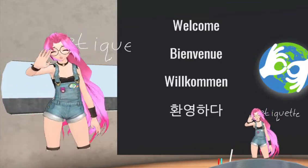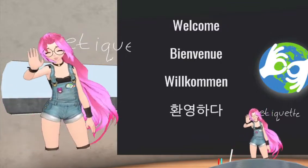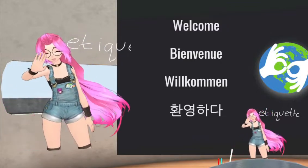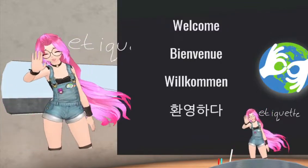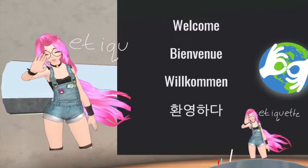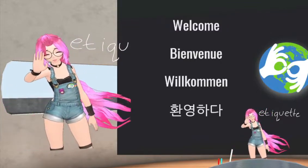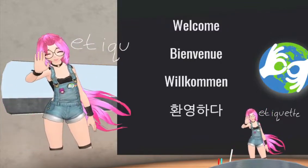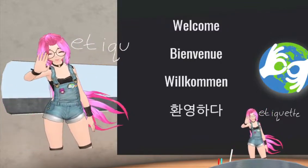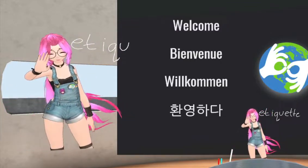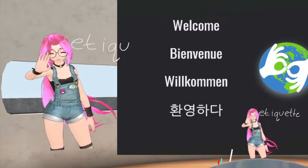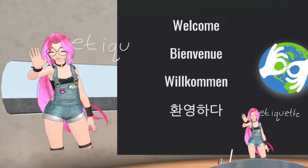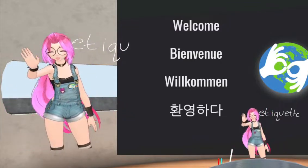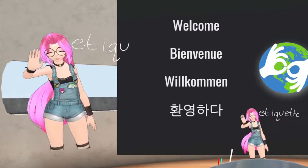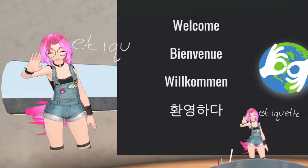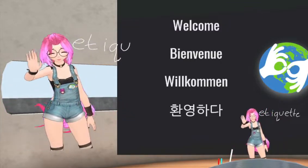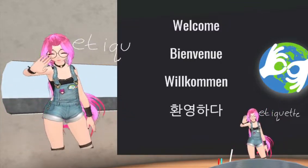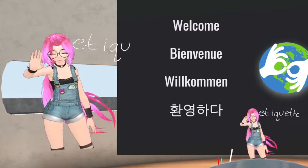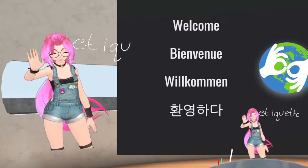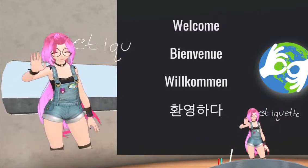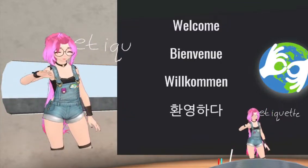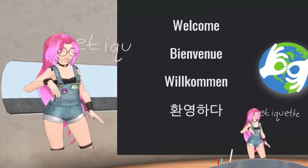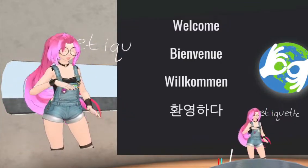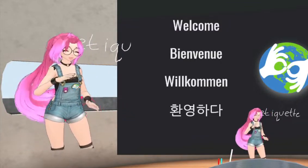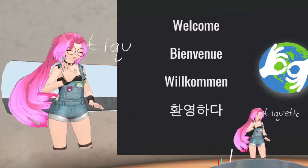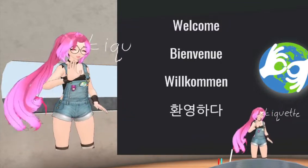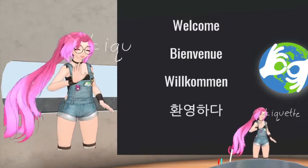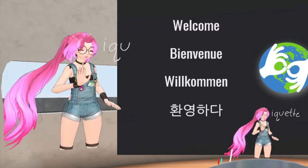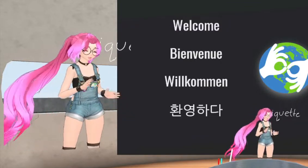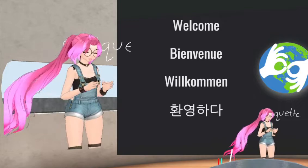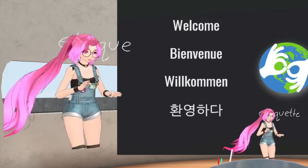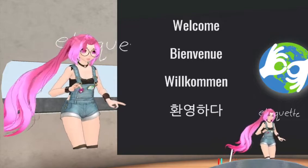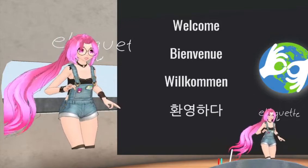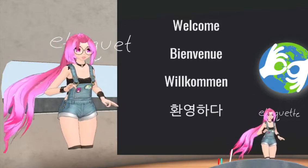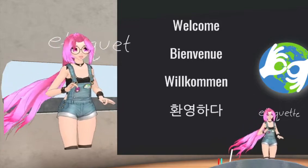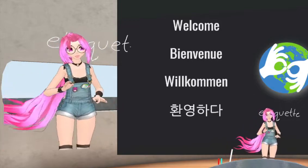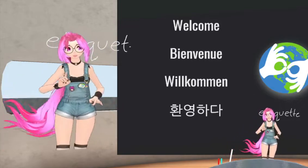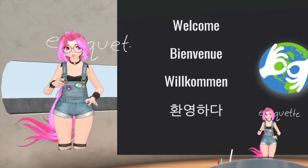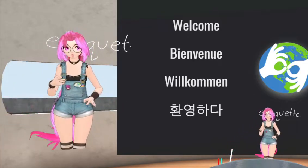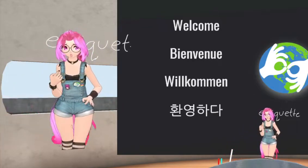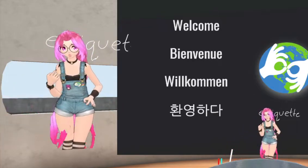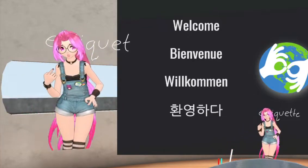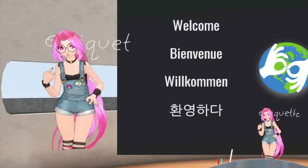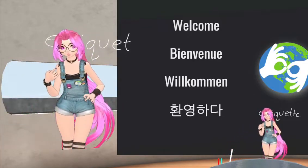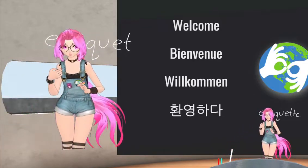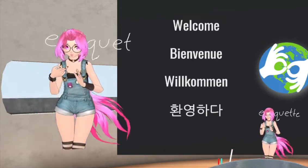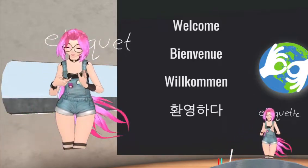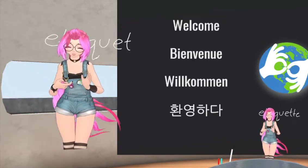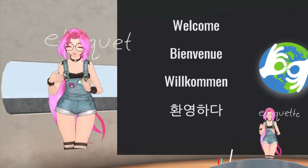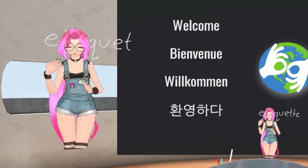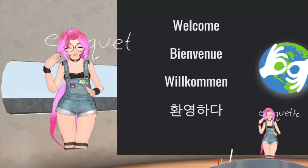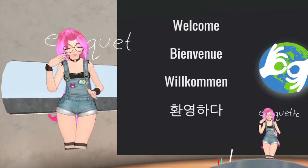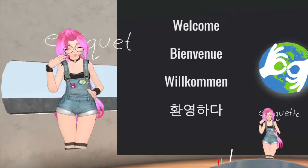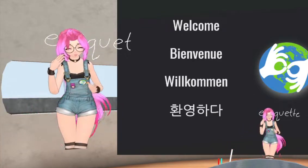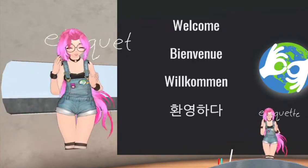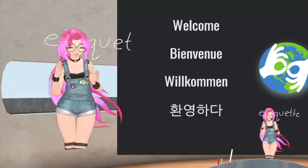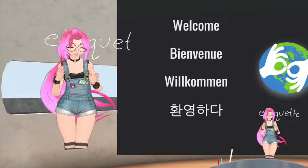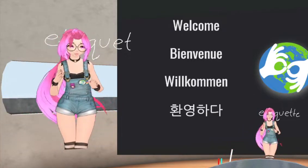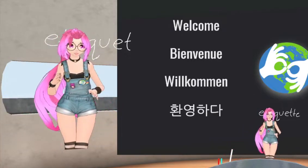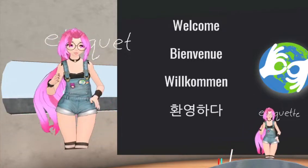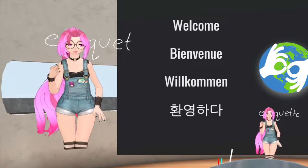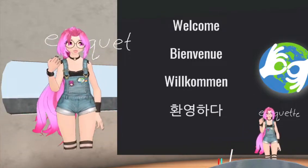somebody tell me how to spell etiquette? Because I want to write it down and I don't know how to spell it. Does anyone know how to spell etiquette